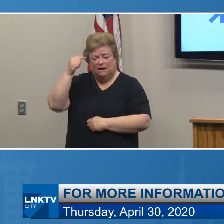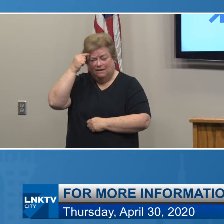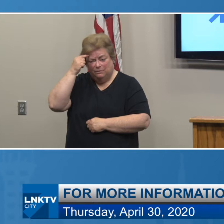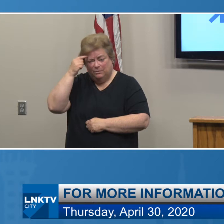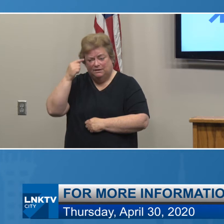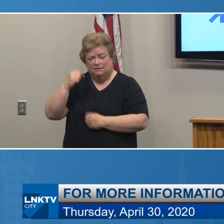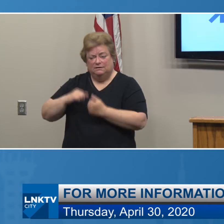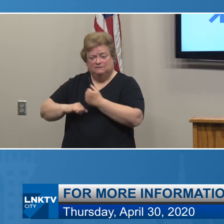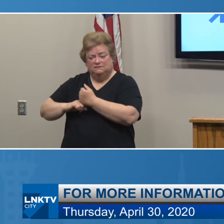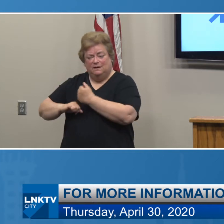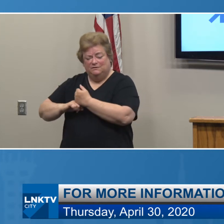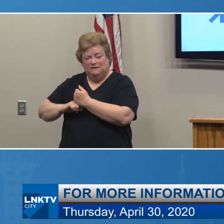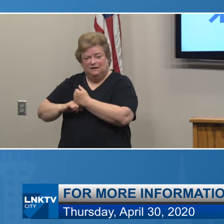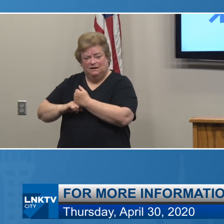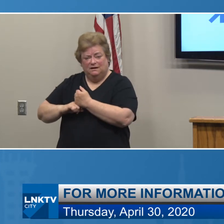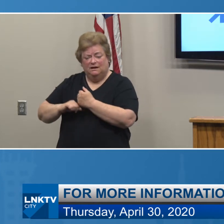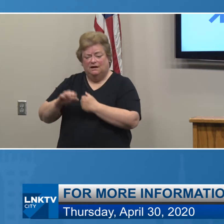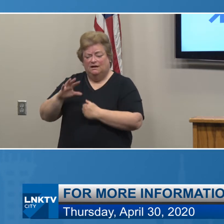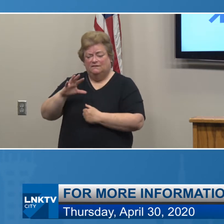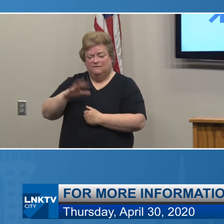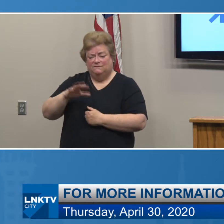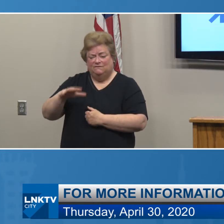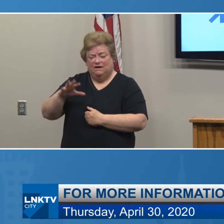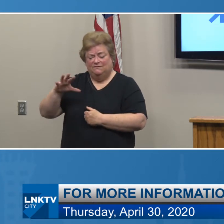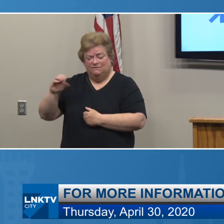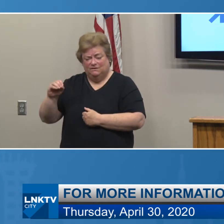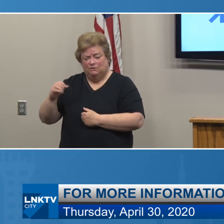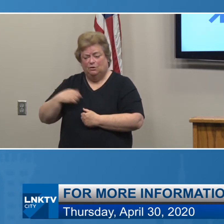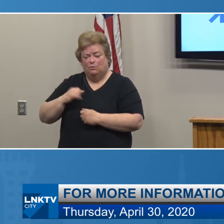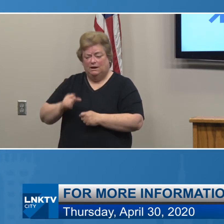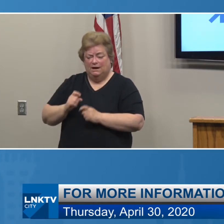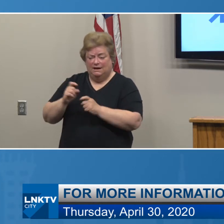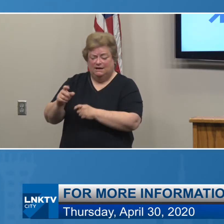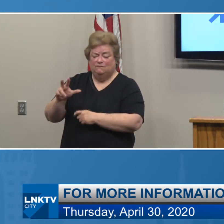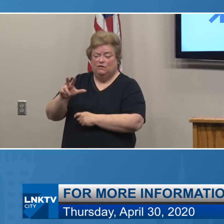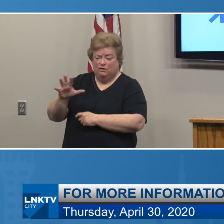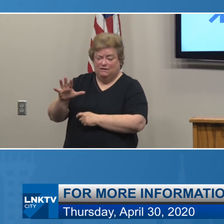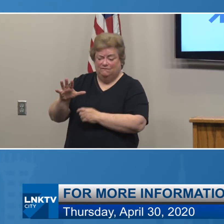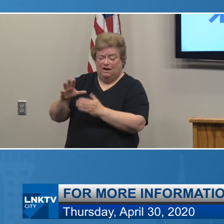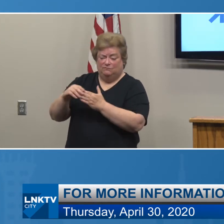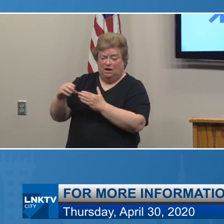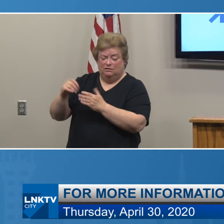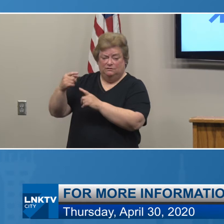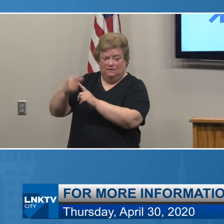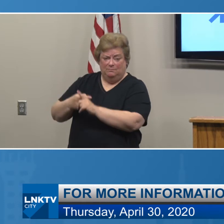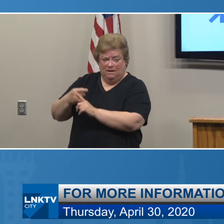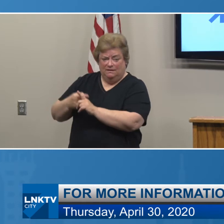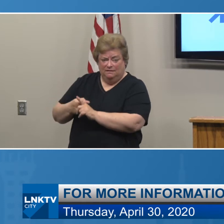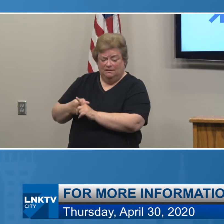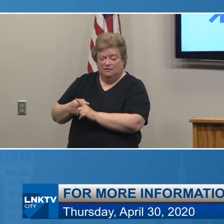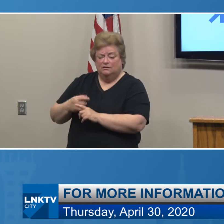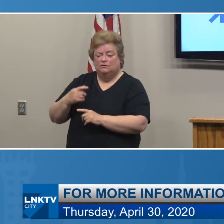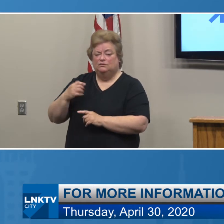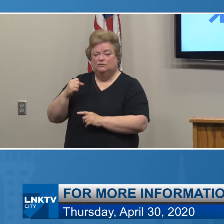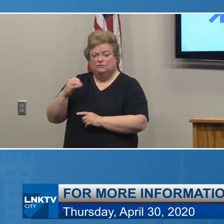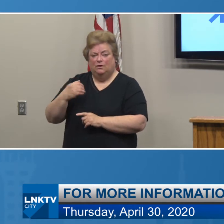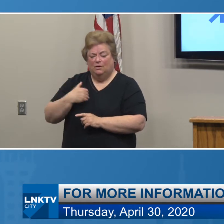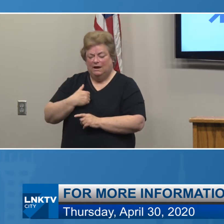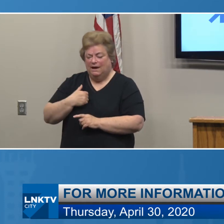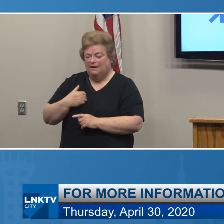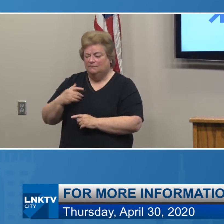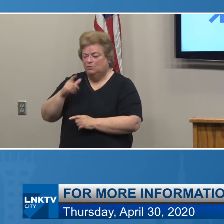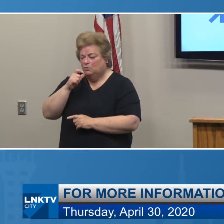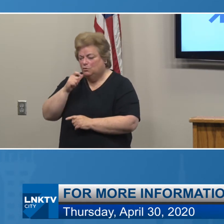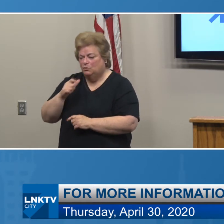subsidy at 50 by 50, we can offer $35 a month. So there's many on the lower income